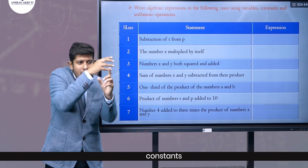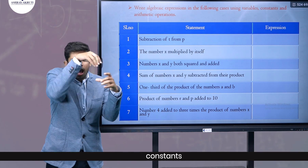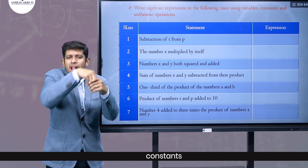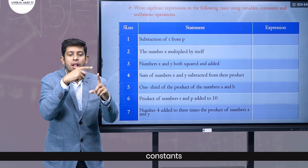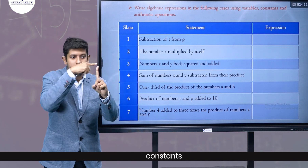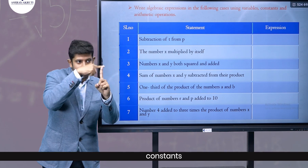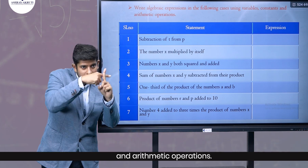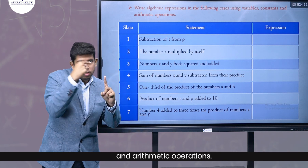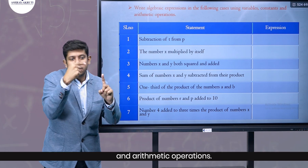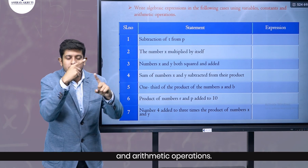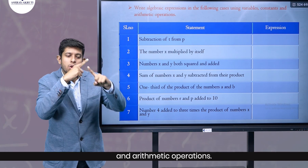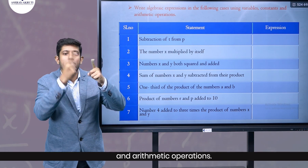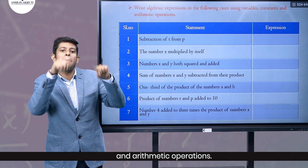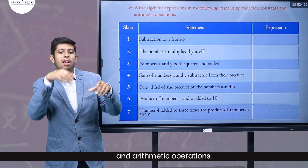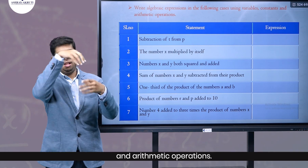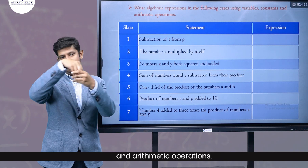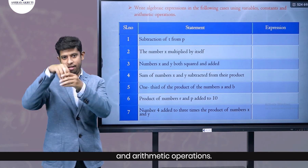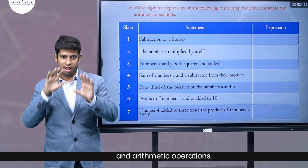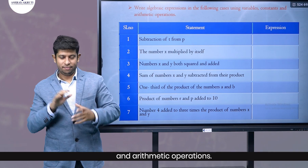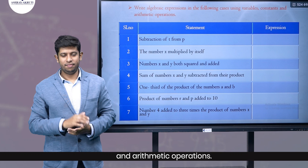constants, and arithmetic operations.